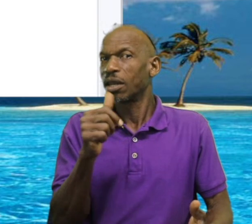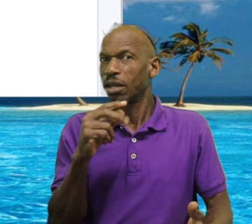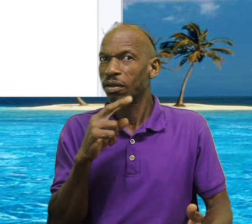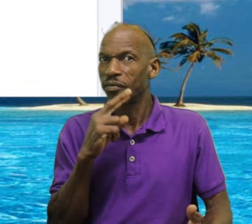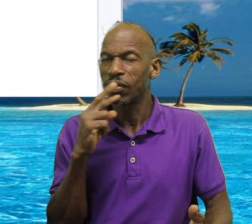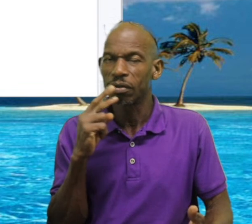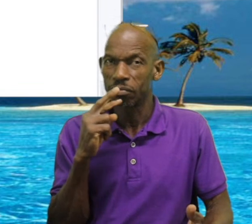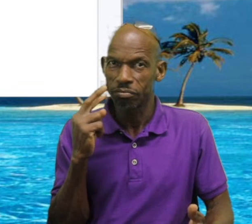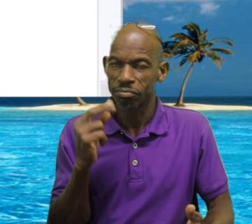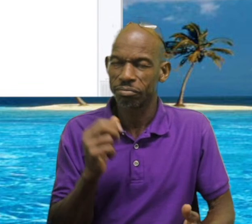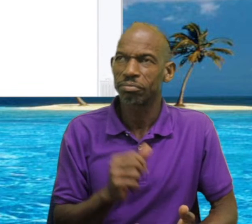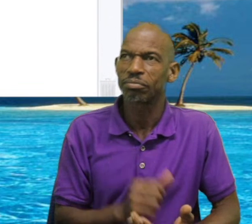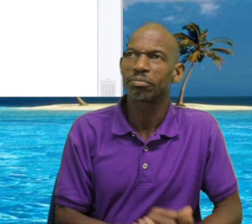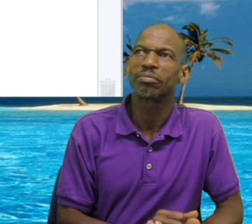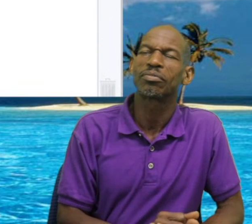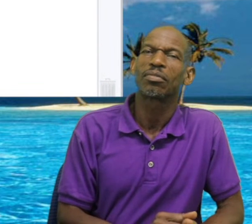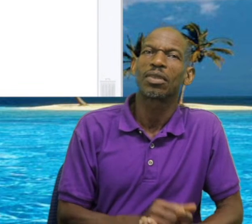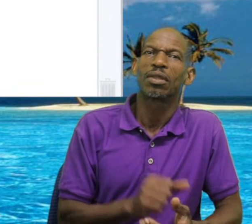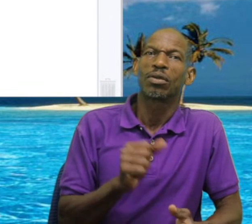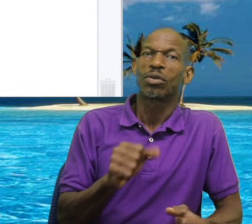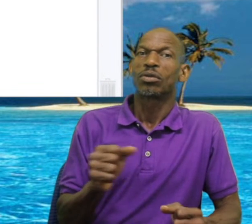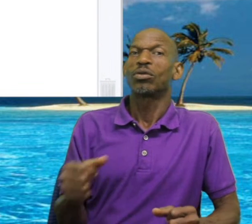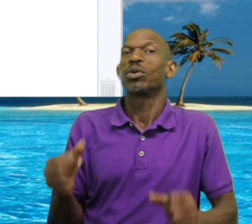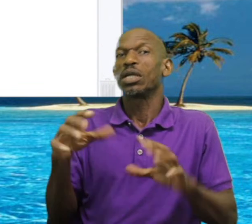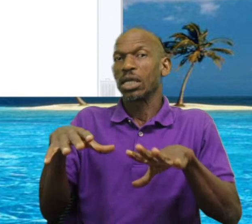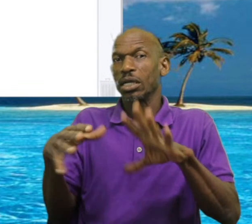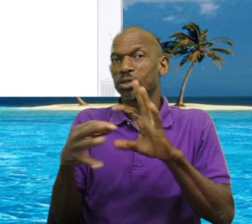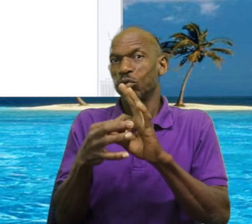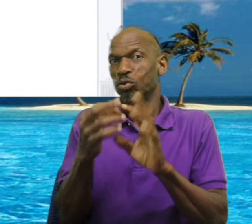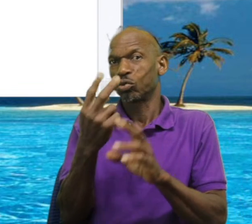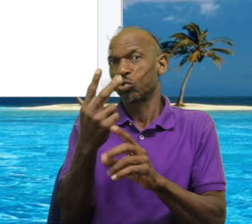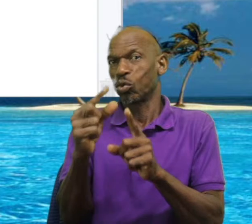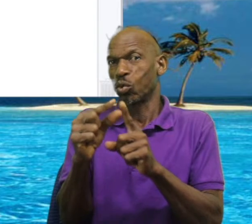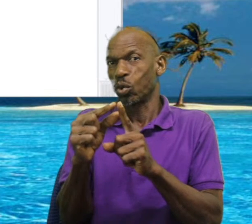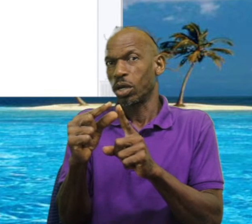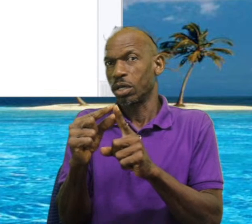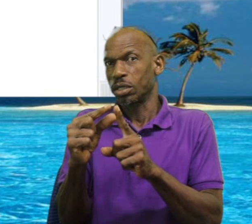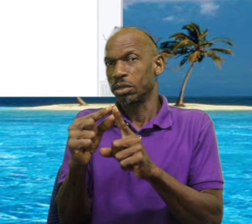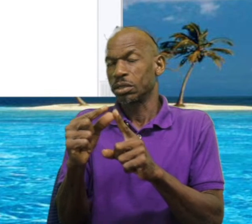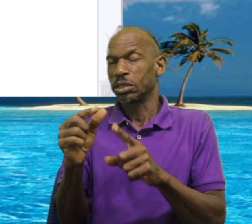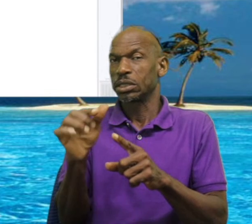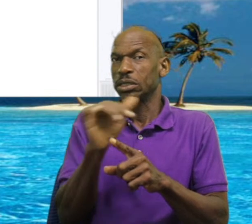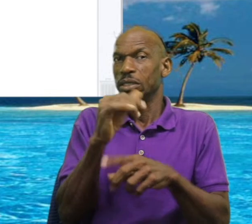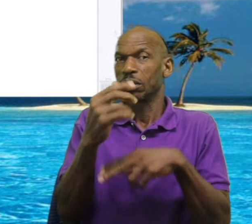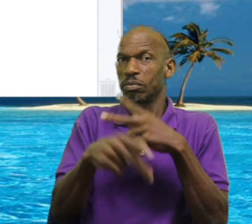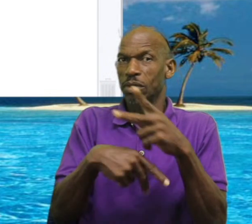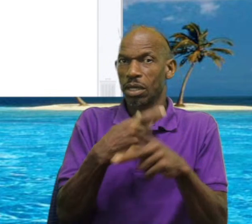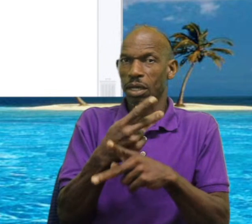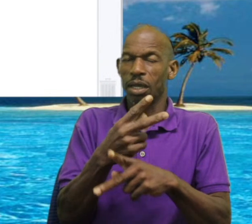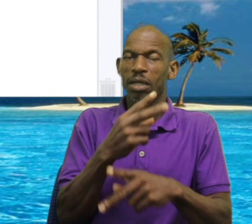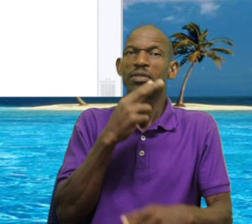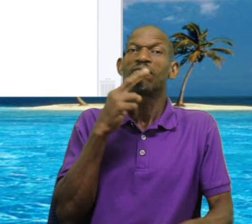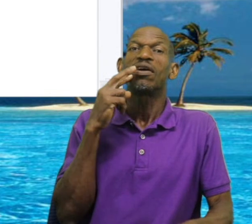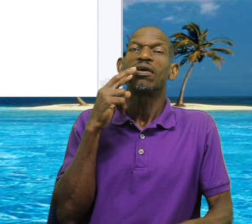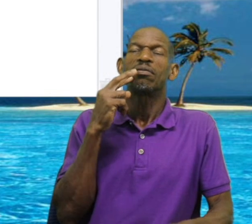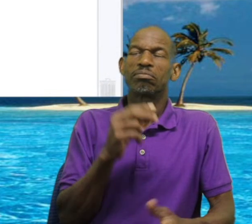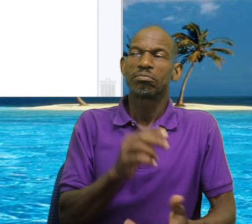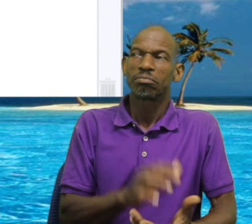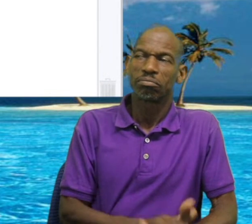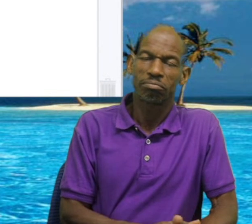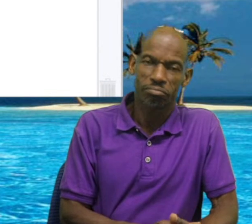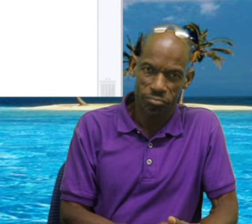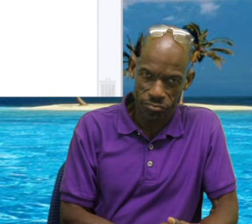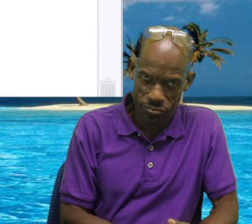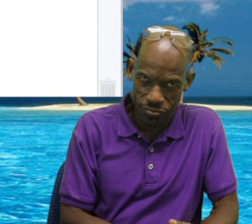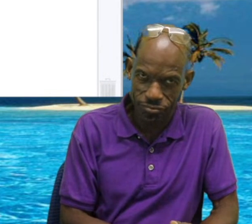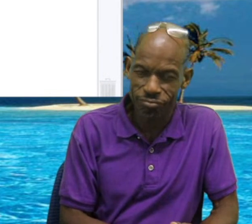All right. And I said you joining two words together must be the same. So Sabriki, you are correct.